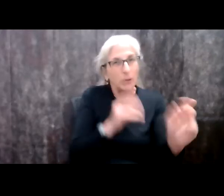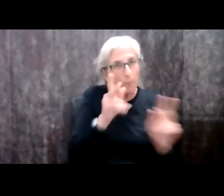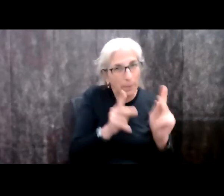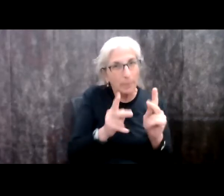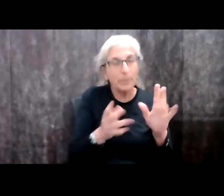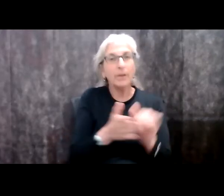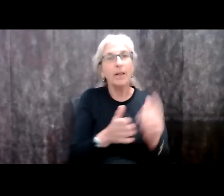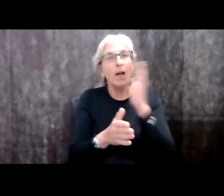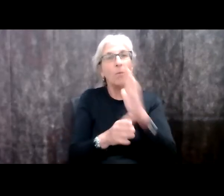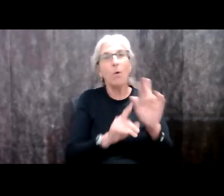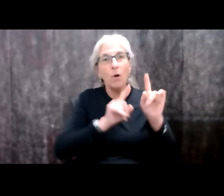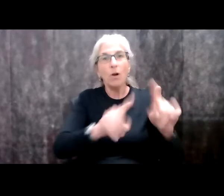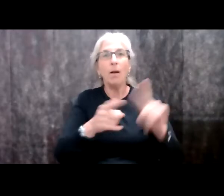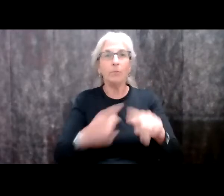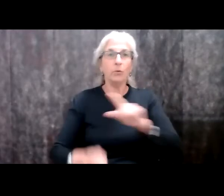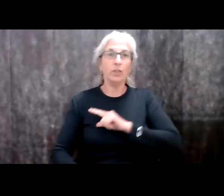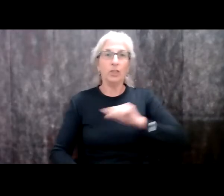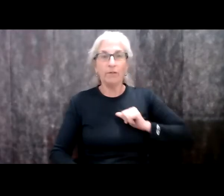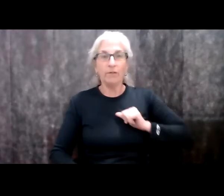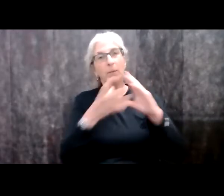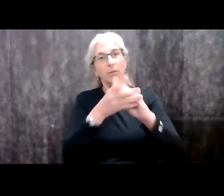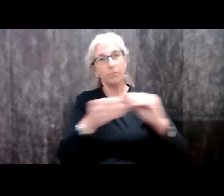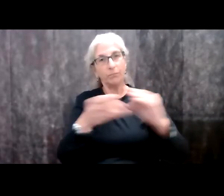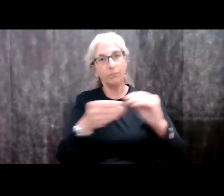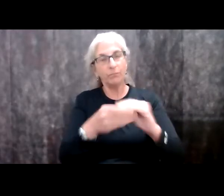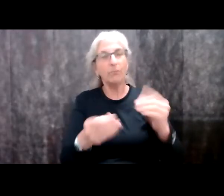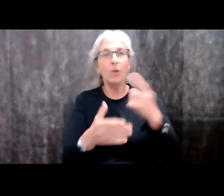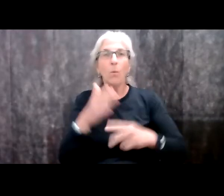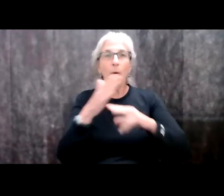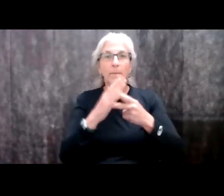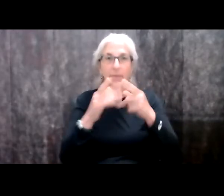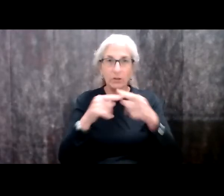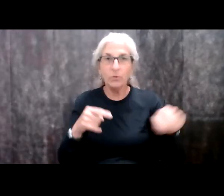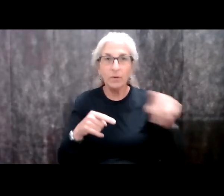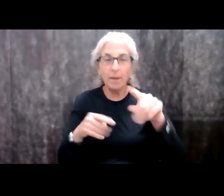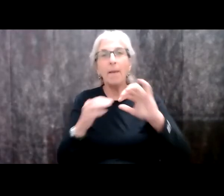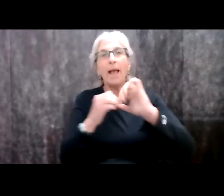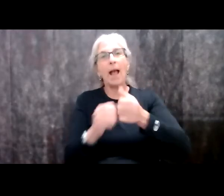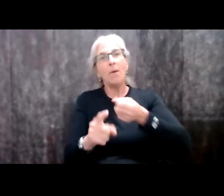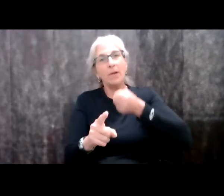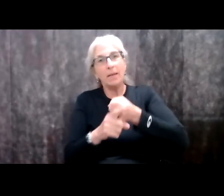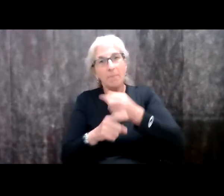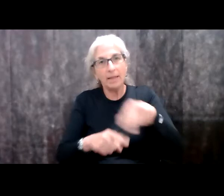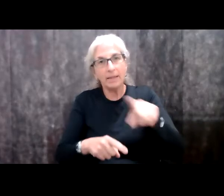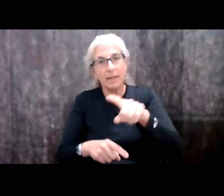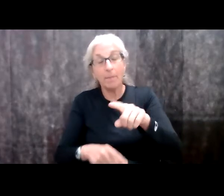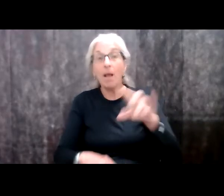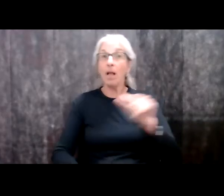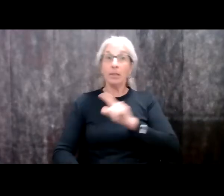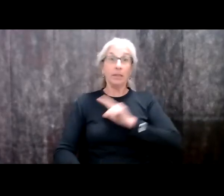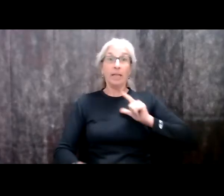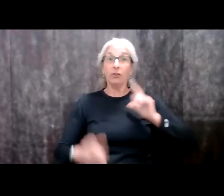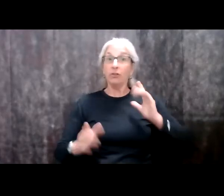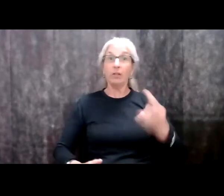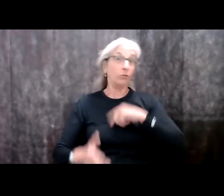actually sharing their stories and what this means to them and how it impacts them. You know, as legislators, we can all read a